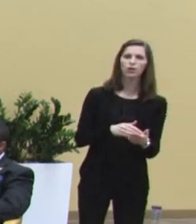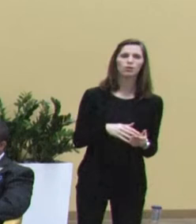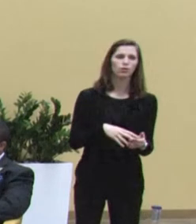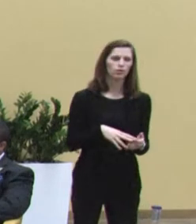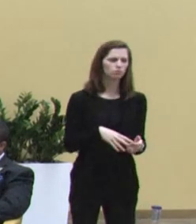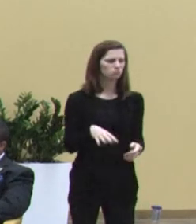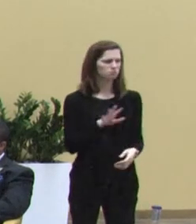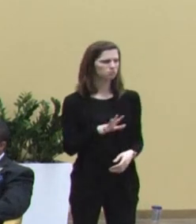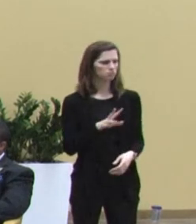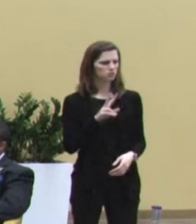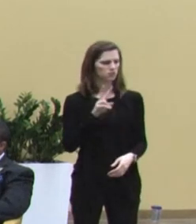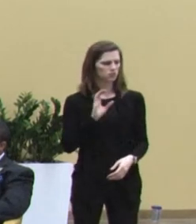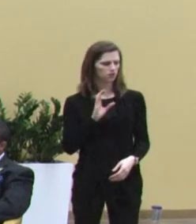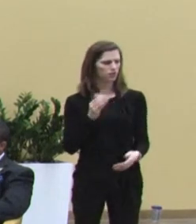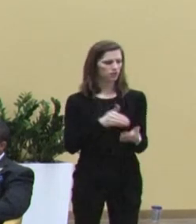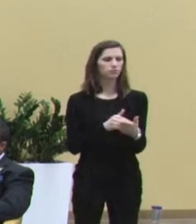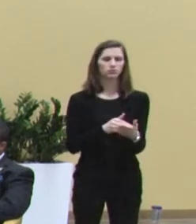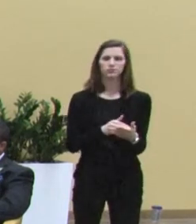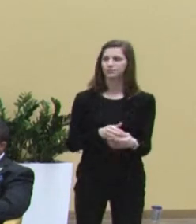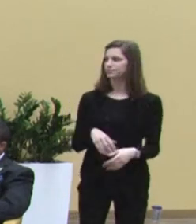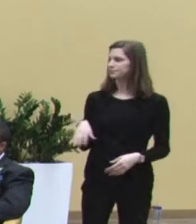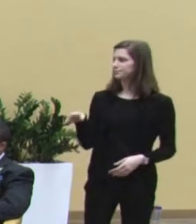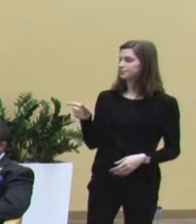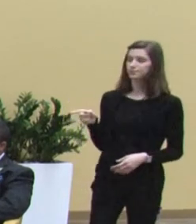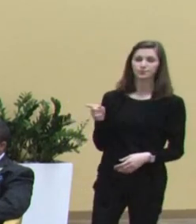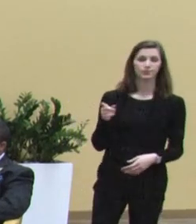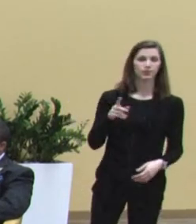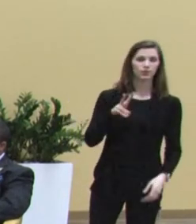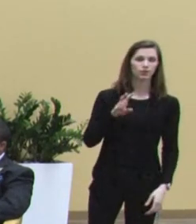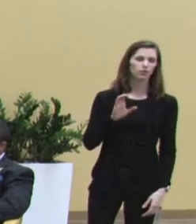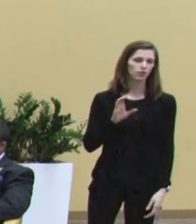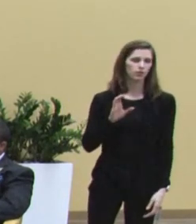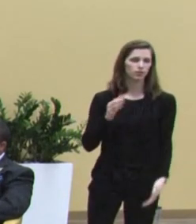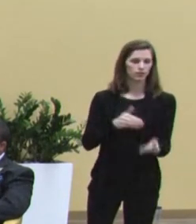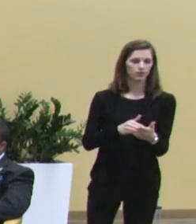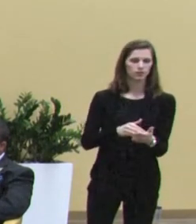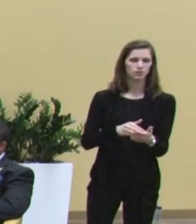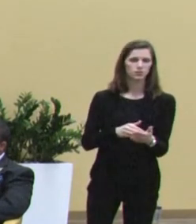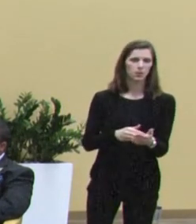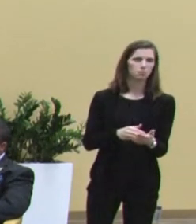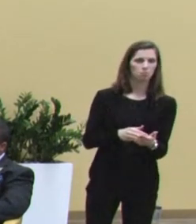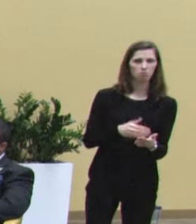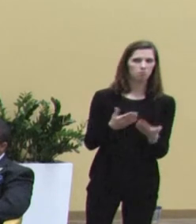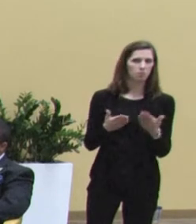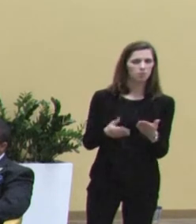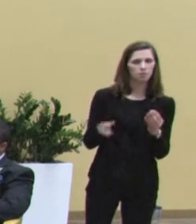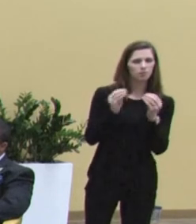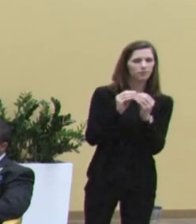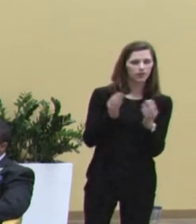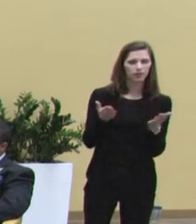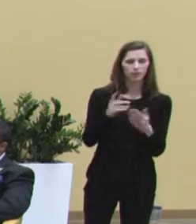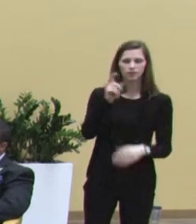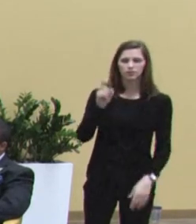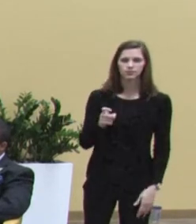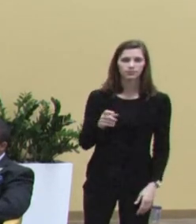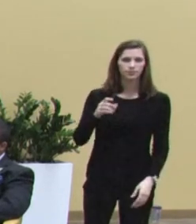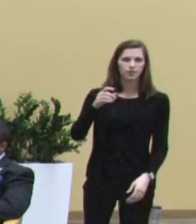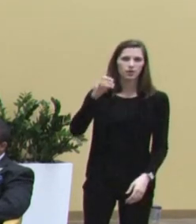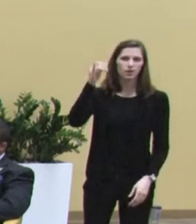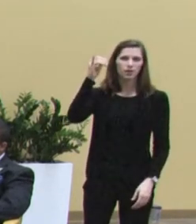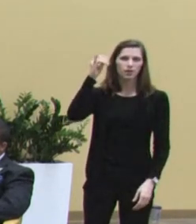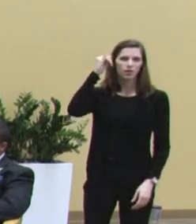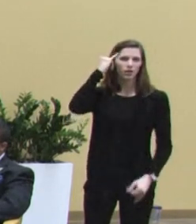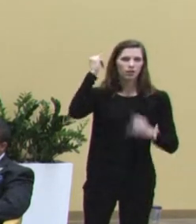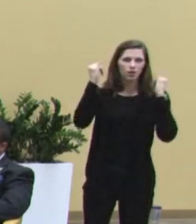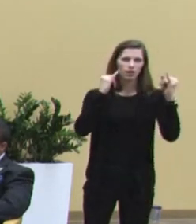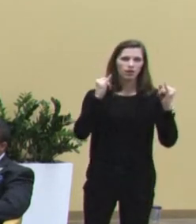200,000 plus in the state of Texas, right? So imagine if those 200,000 businesses had enough capital to where